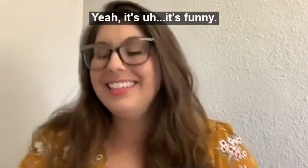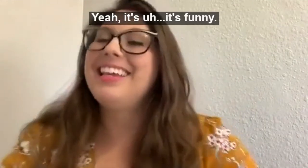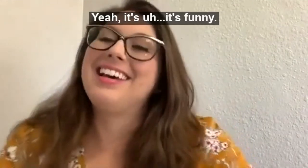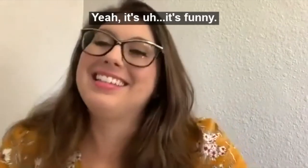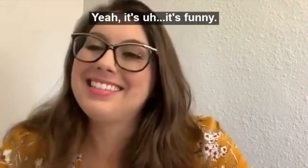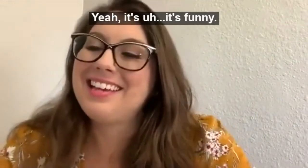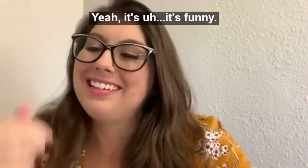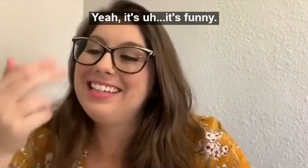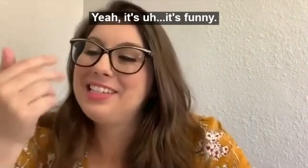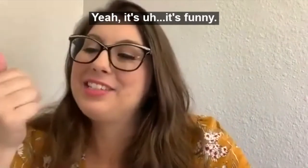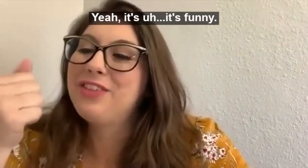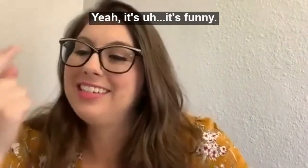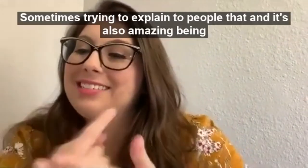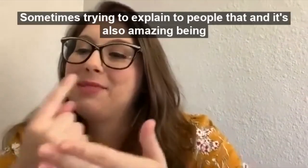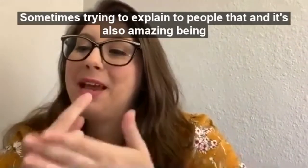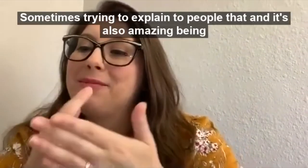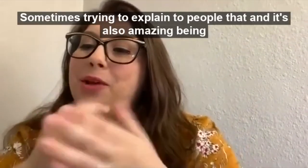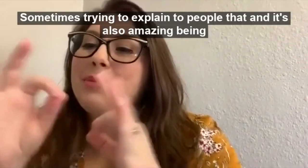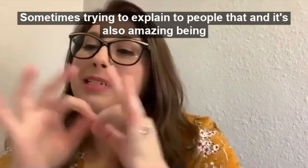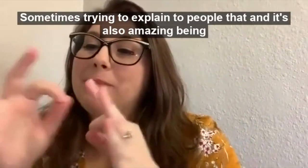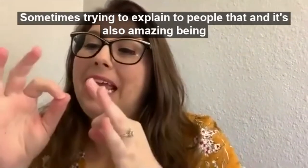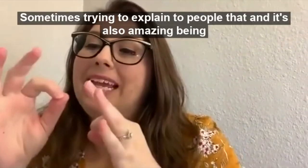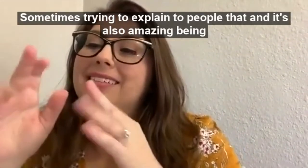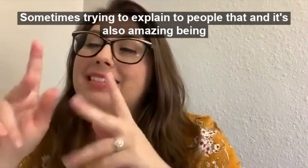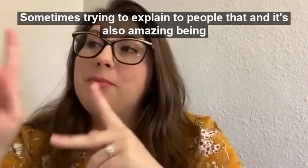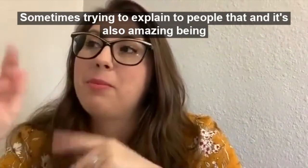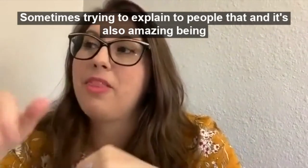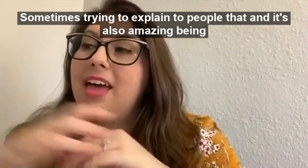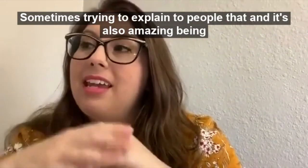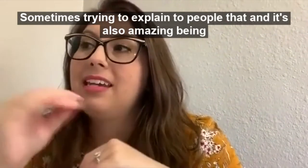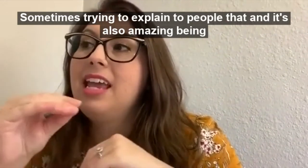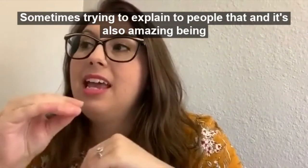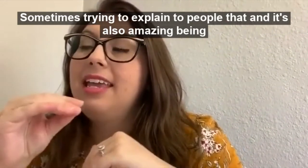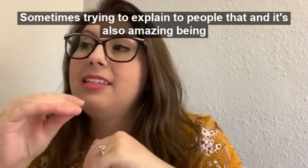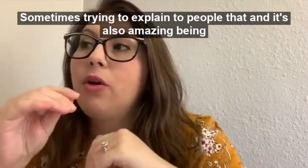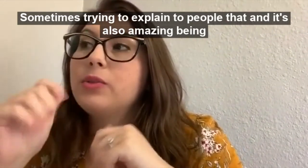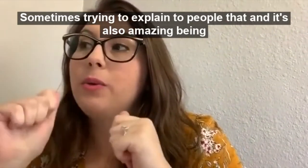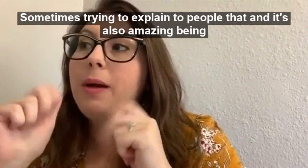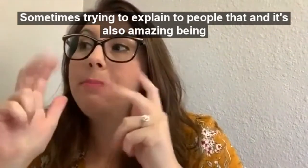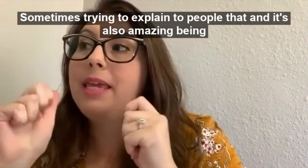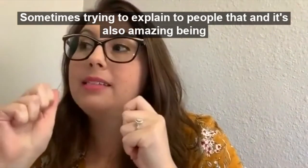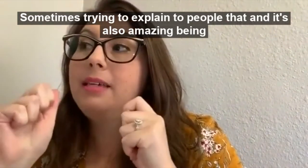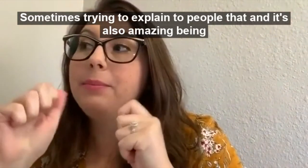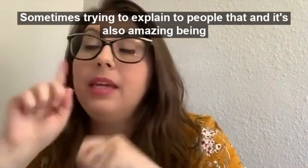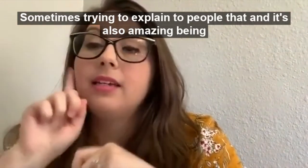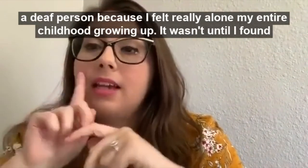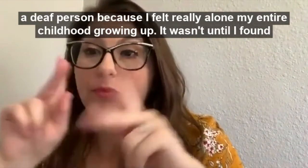Yeah, it's funny sometimes trying to explain to people that. And it's also amazing being a deaf